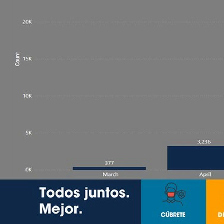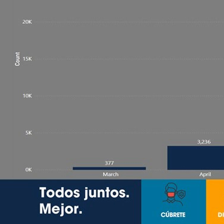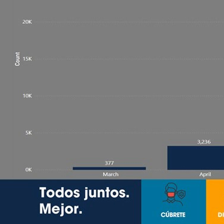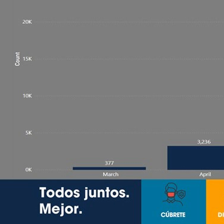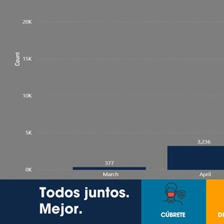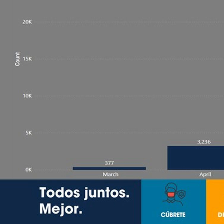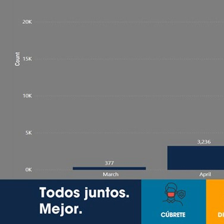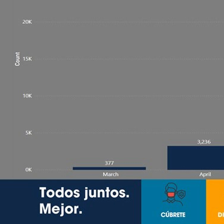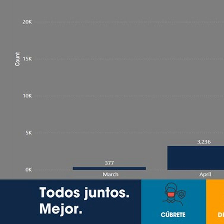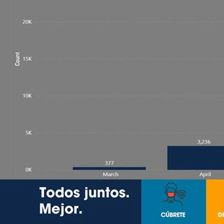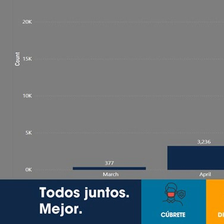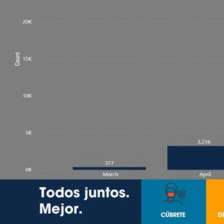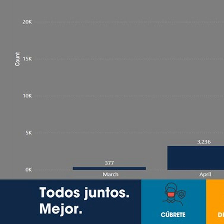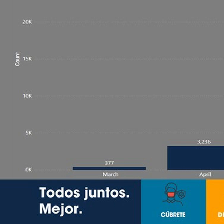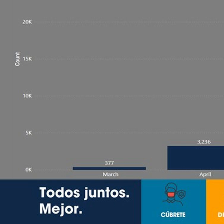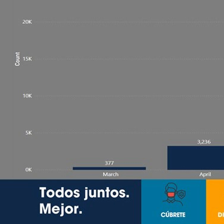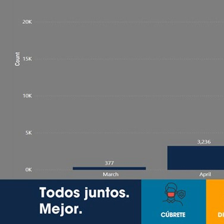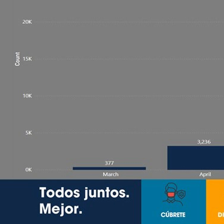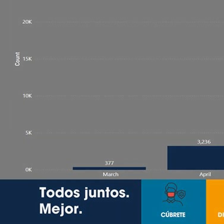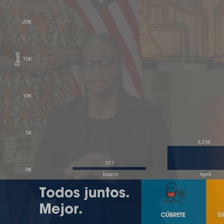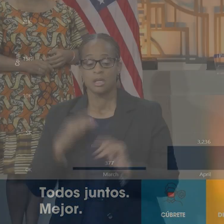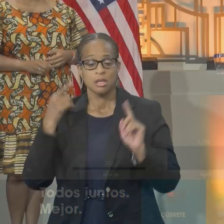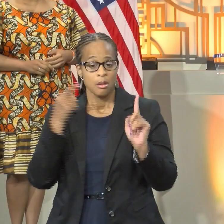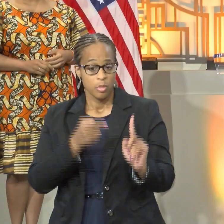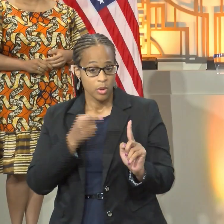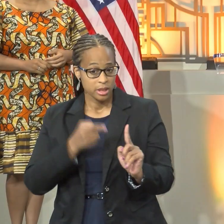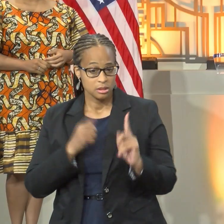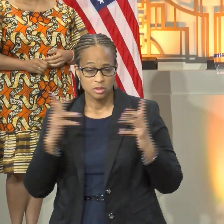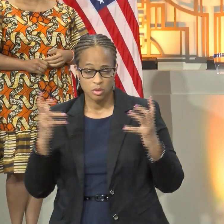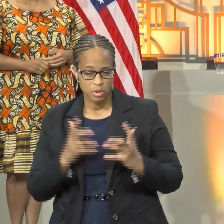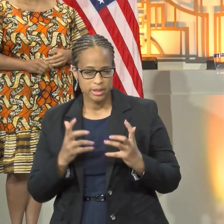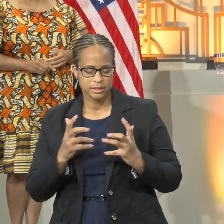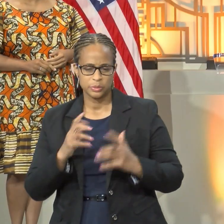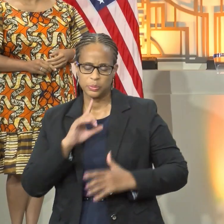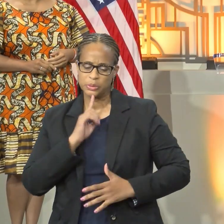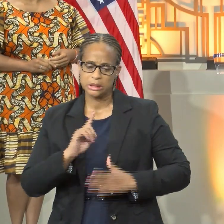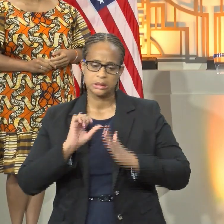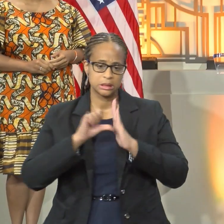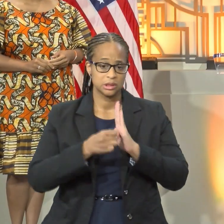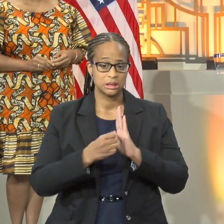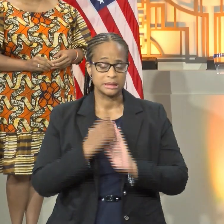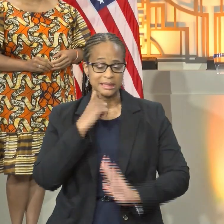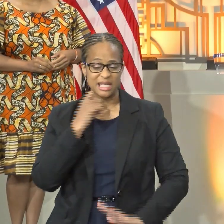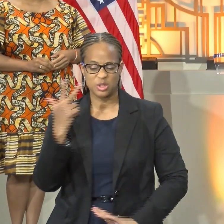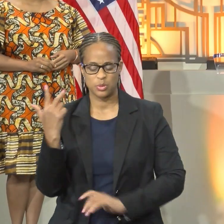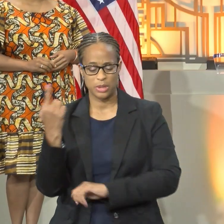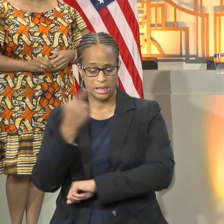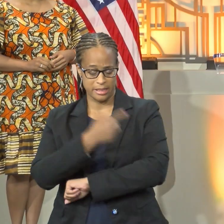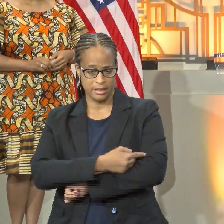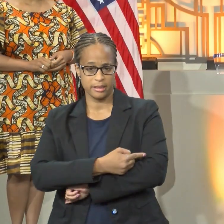It's 26,000. But the point I want to emphasize, in the last 3 days,